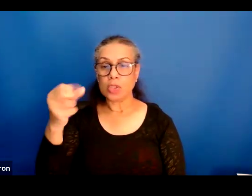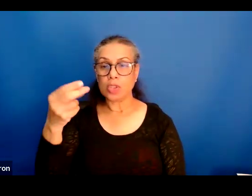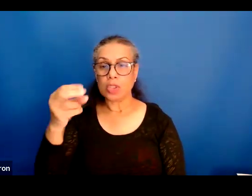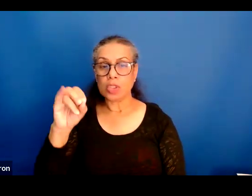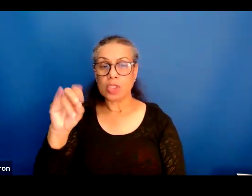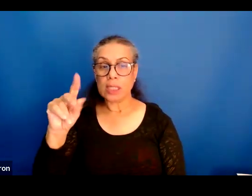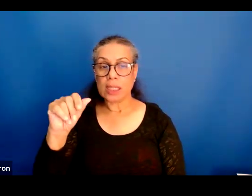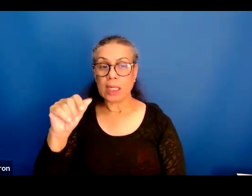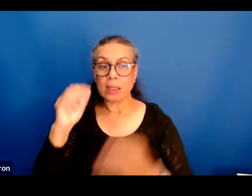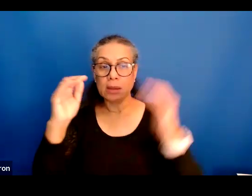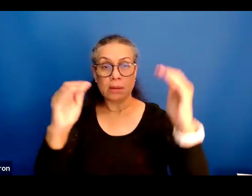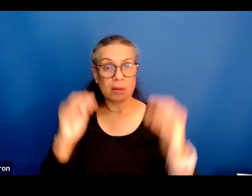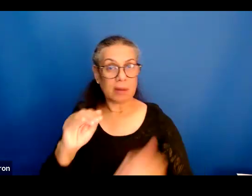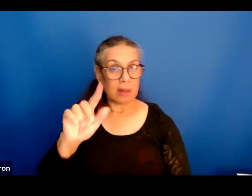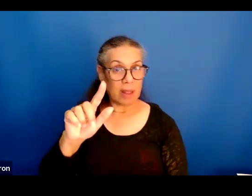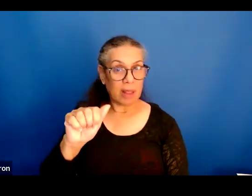Lauren Machado.